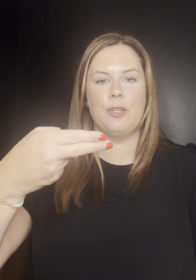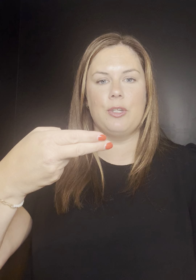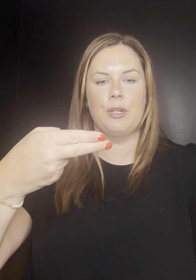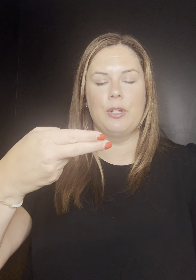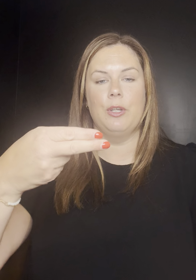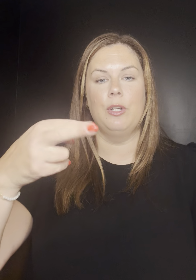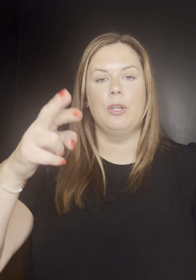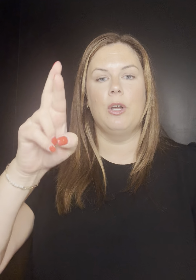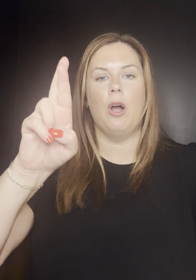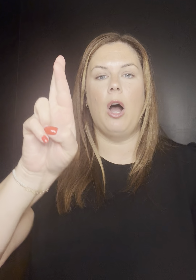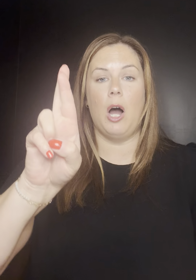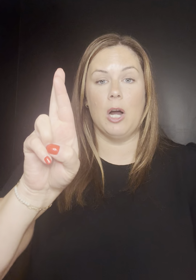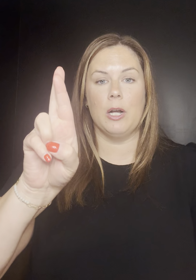H. R,